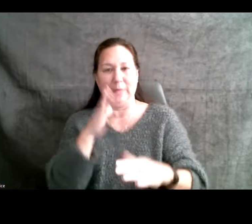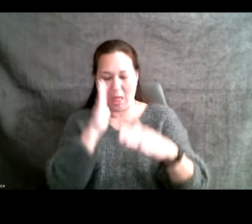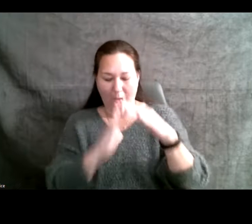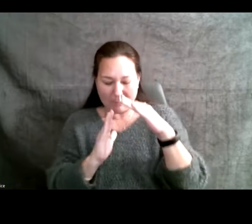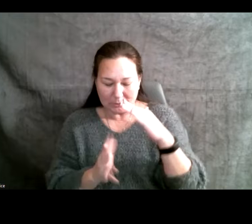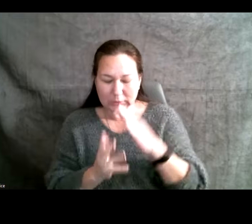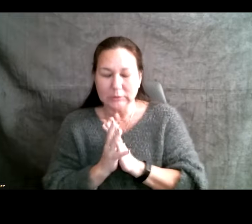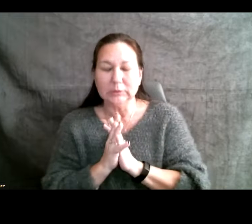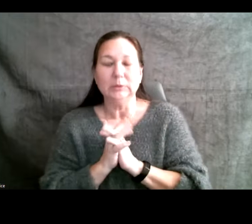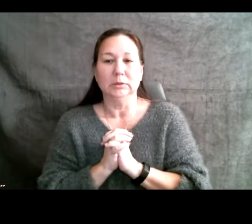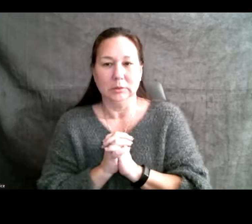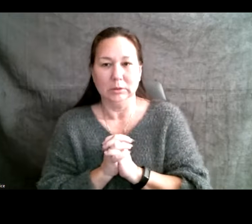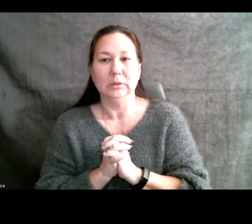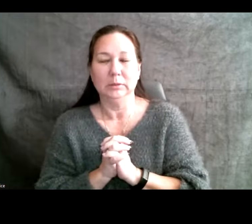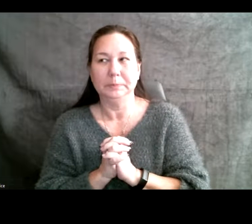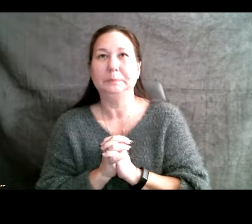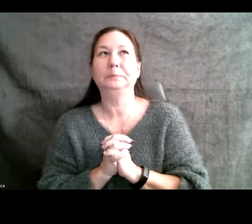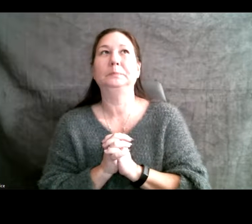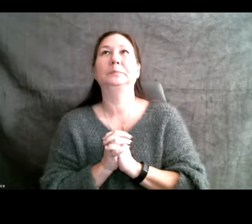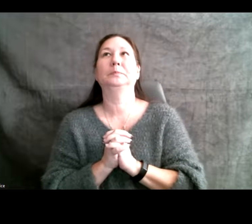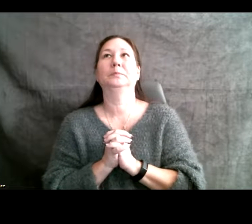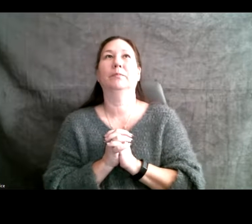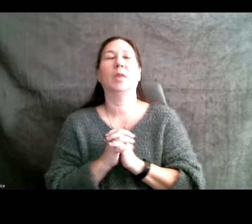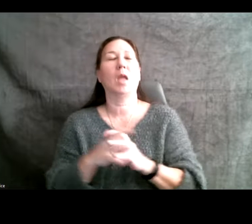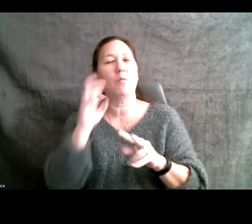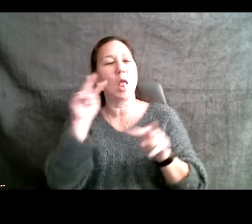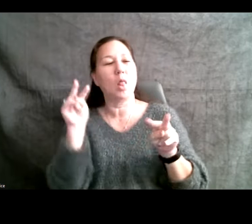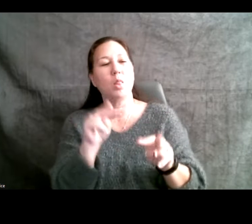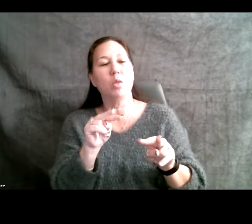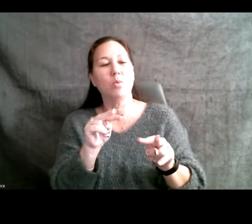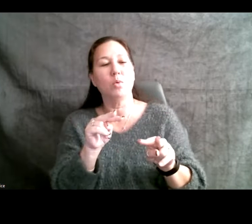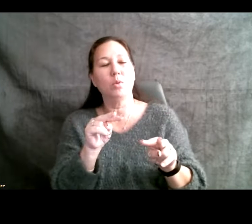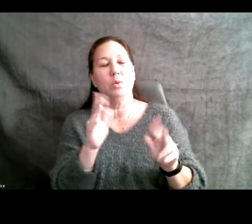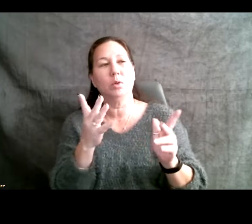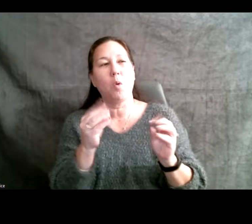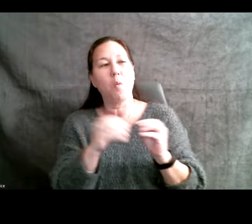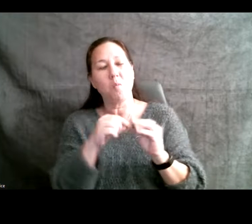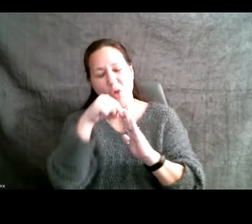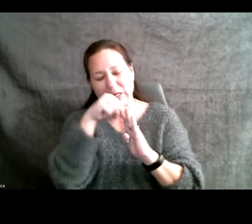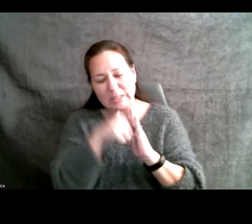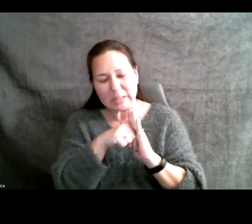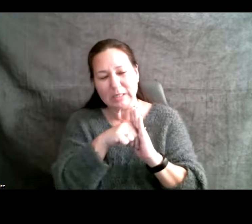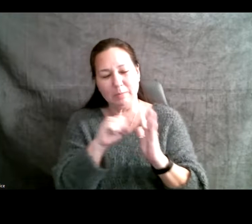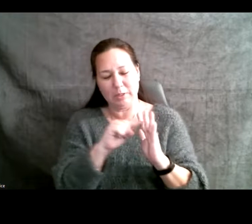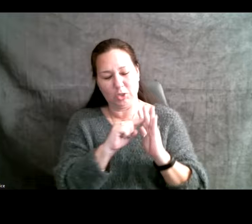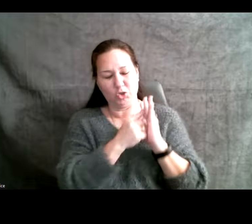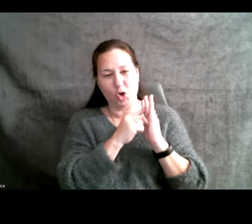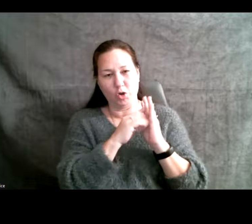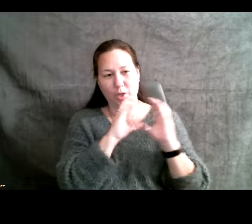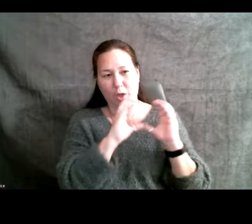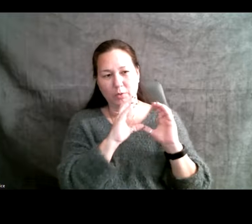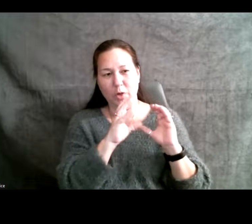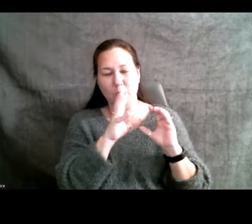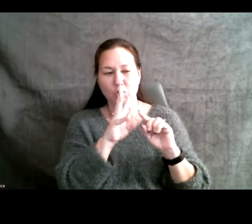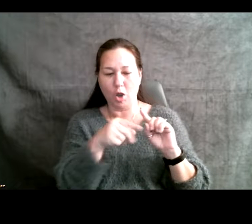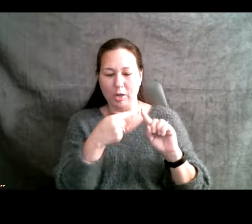You know, we're looking closely in this initial conversation at the minority criteria, what we've